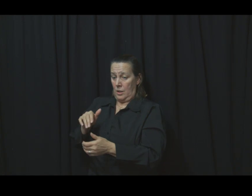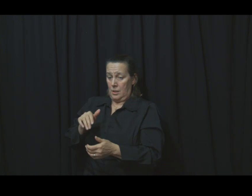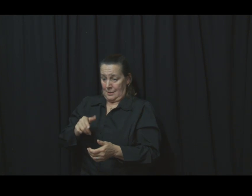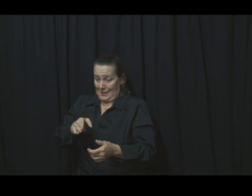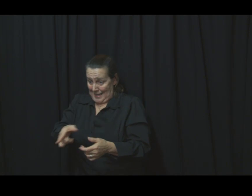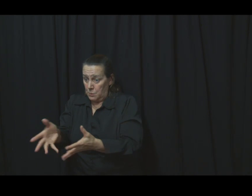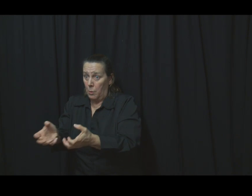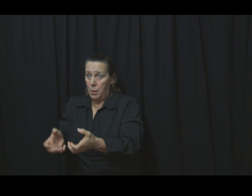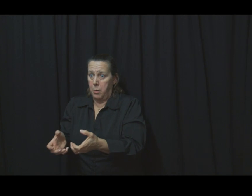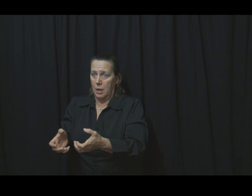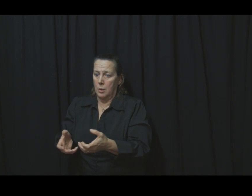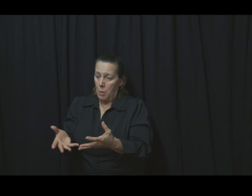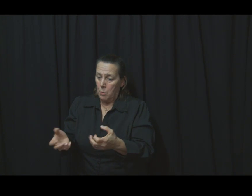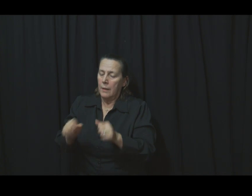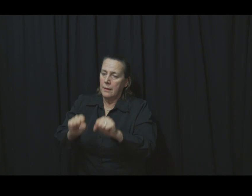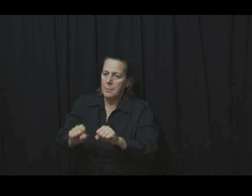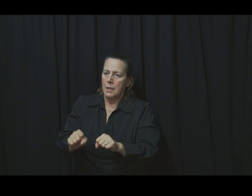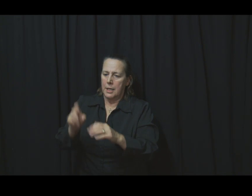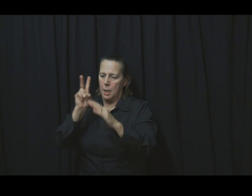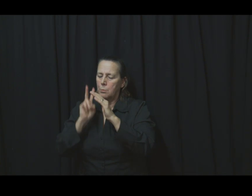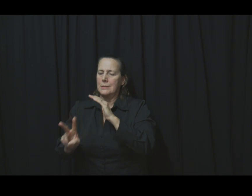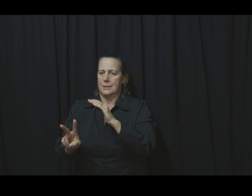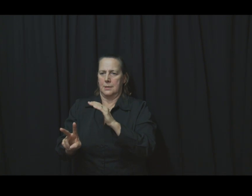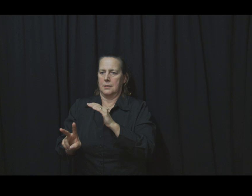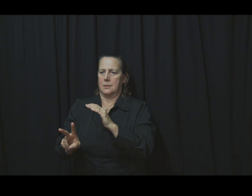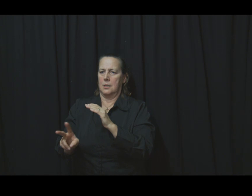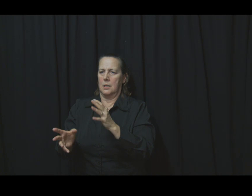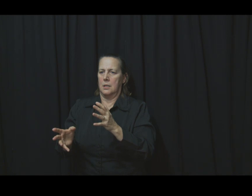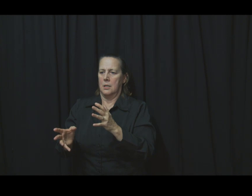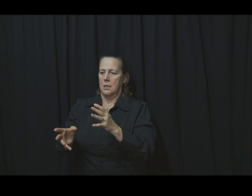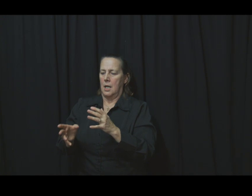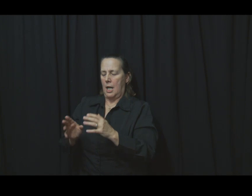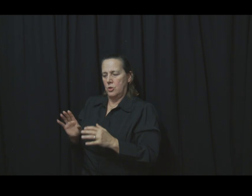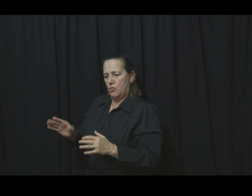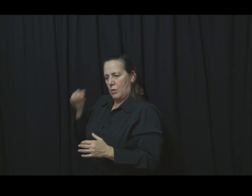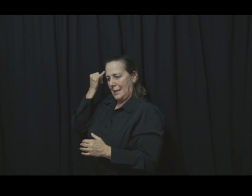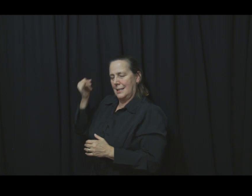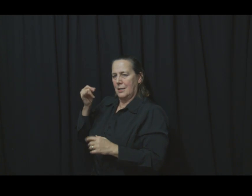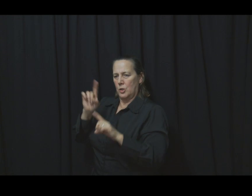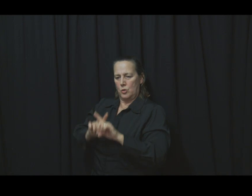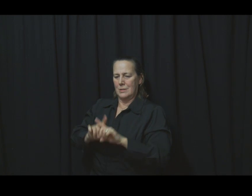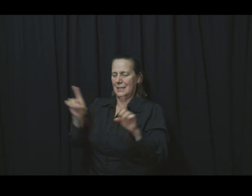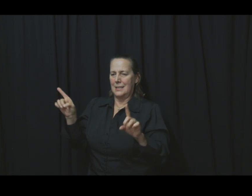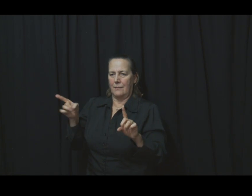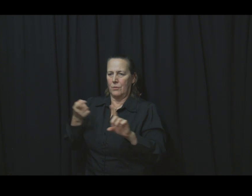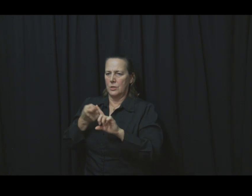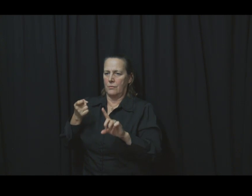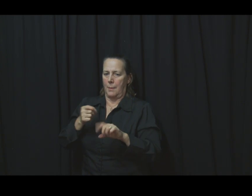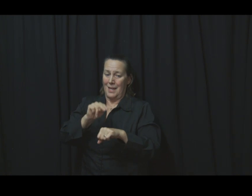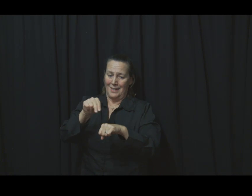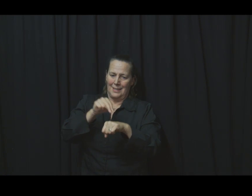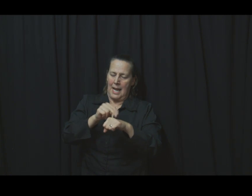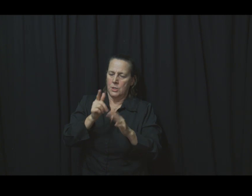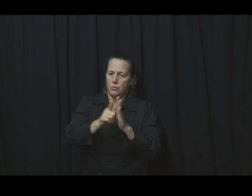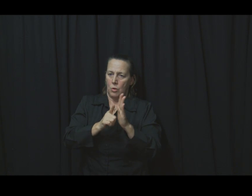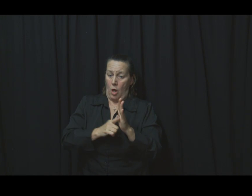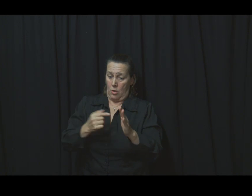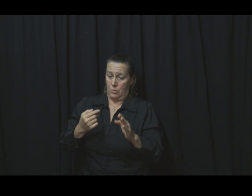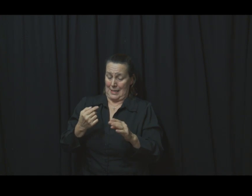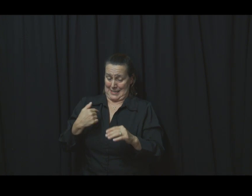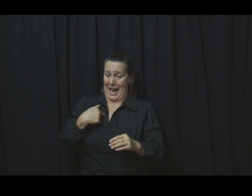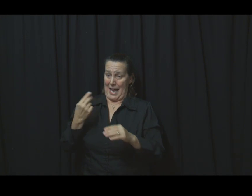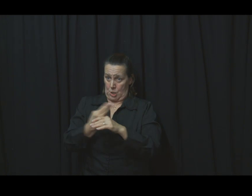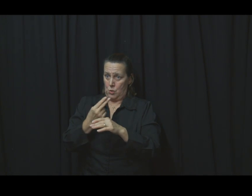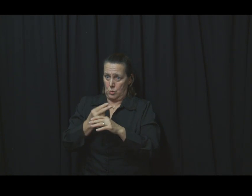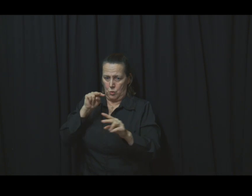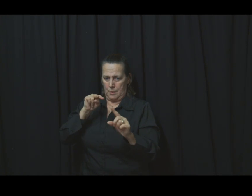the ability to predict. And your assertion that there's some difference between the natural laws that I use to observe the world